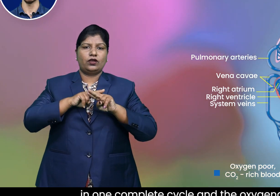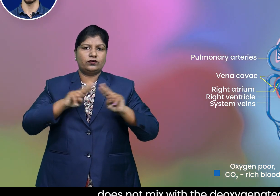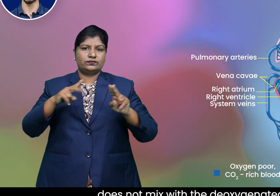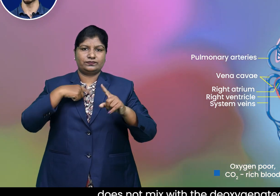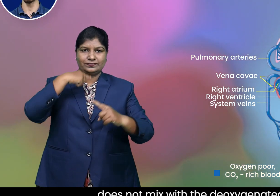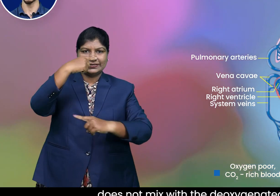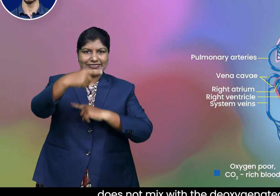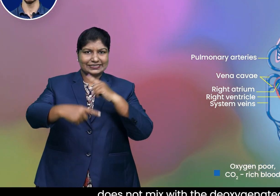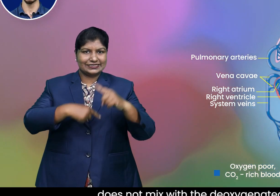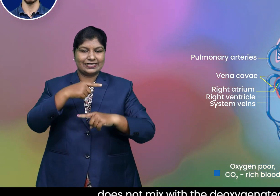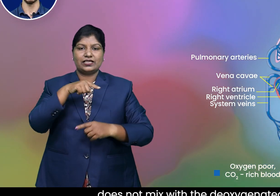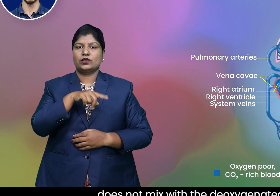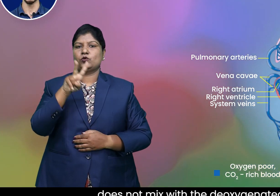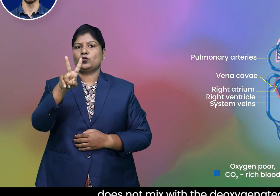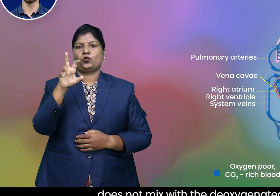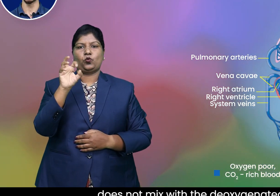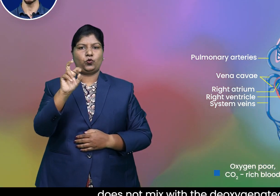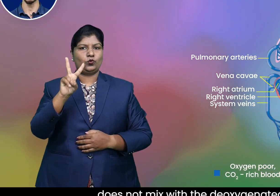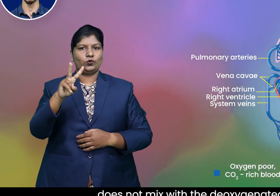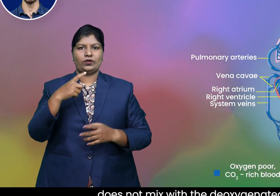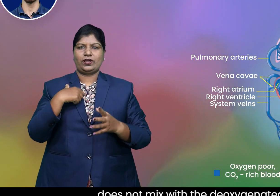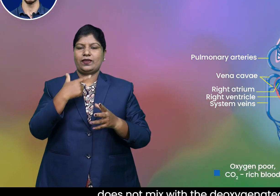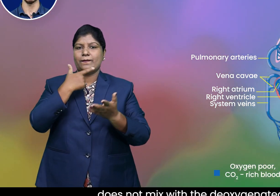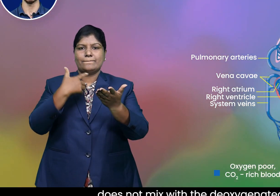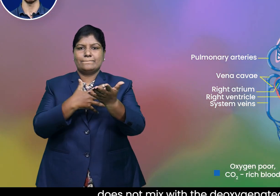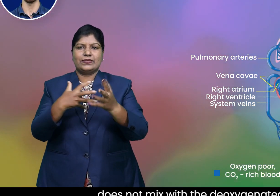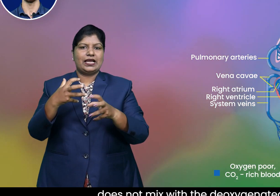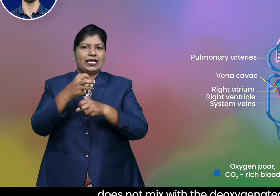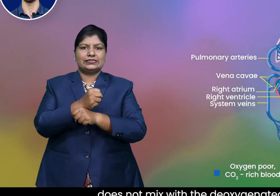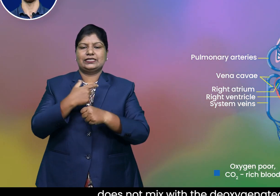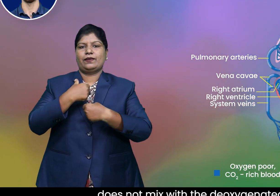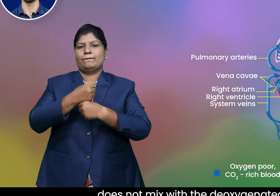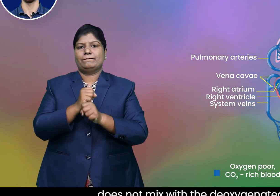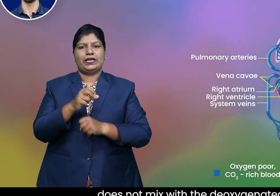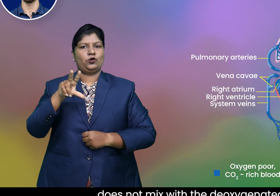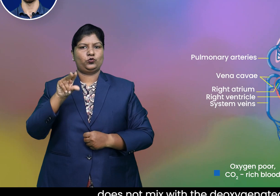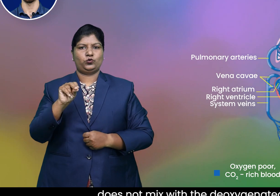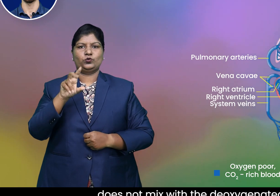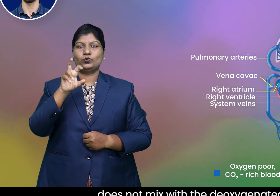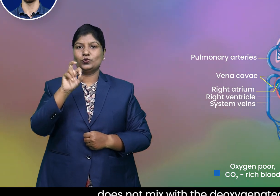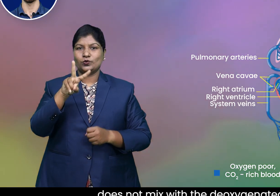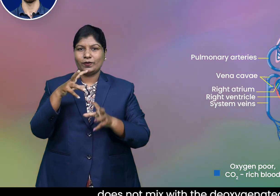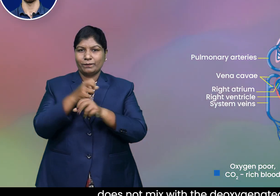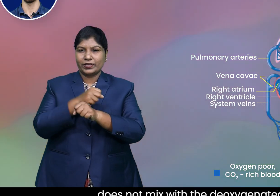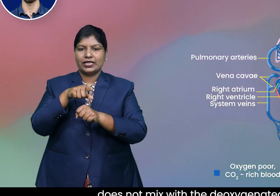blood does not mix with the deoxygenated blood.